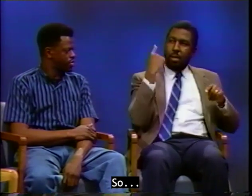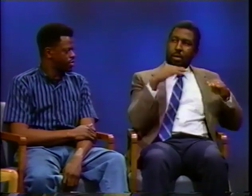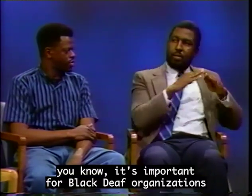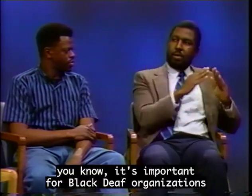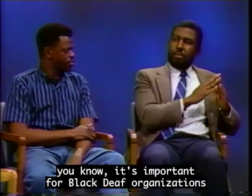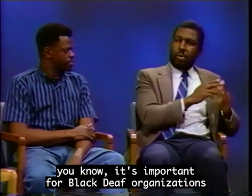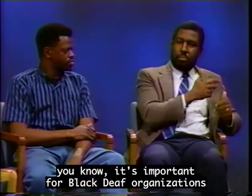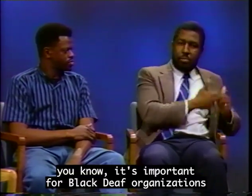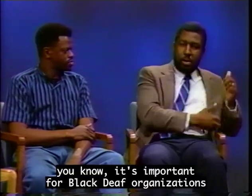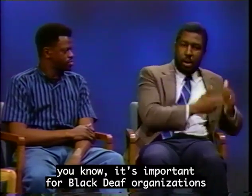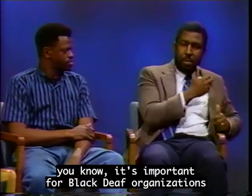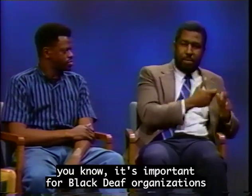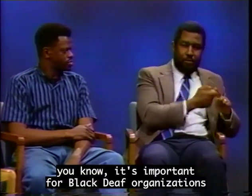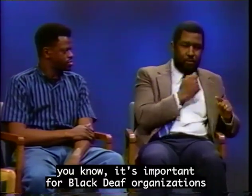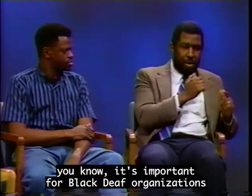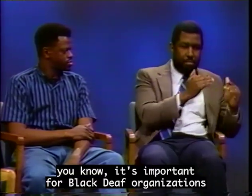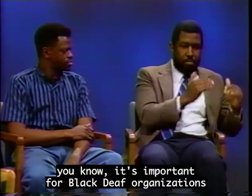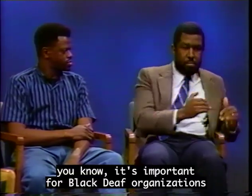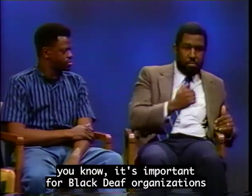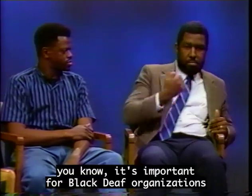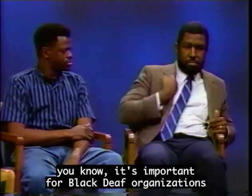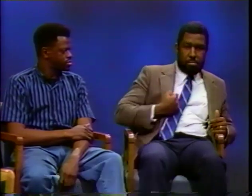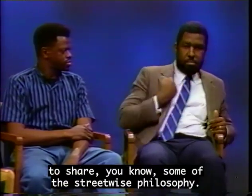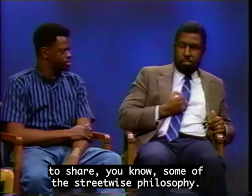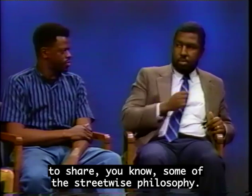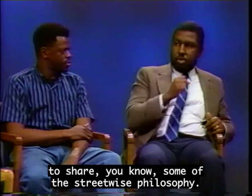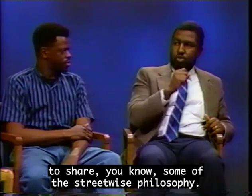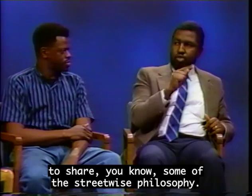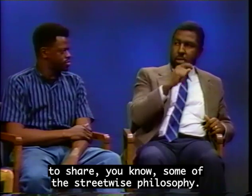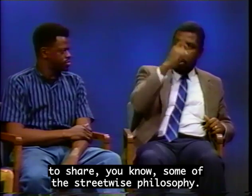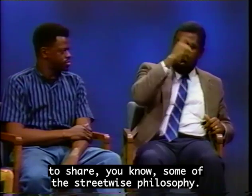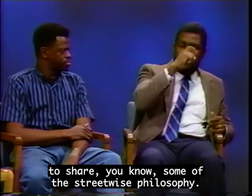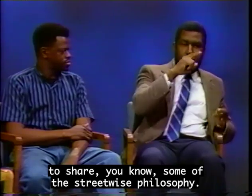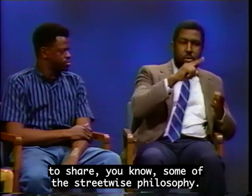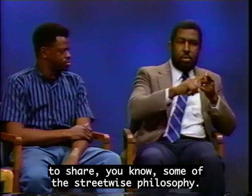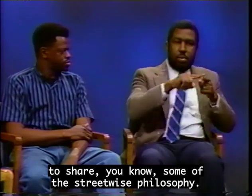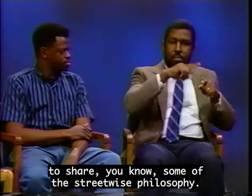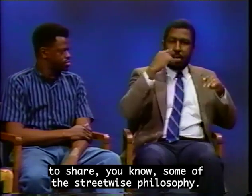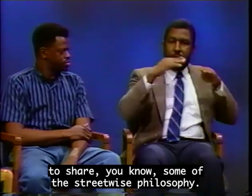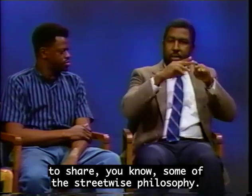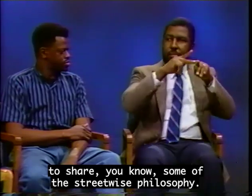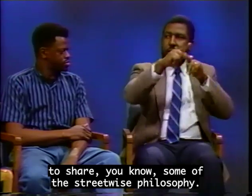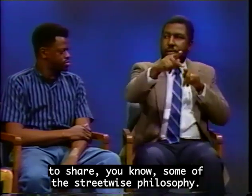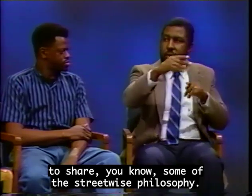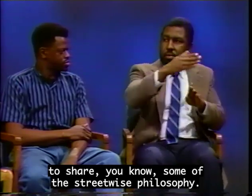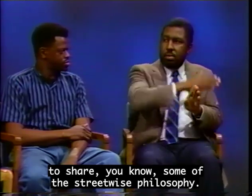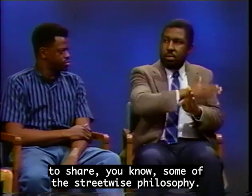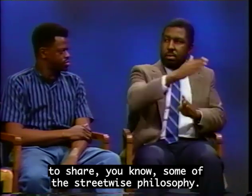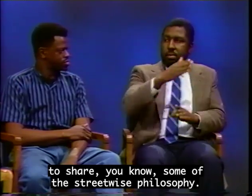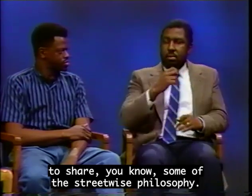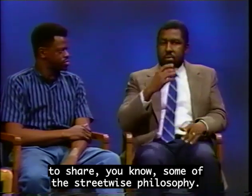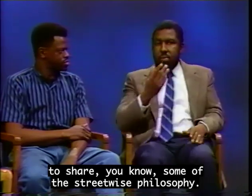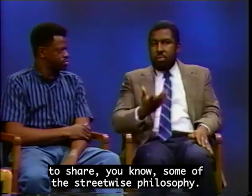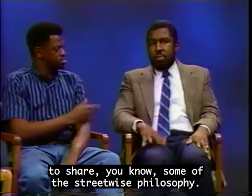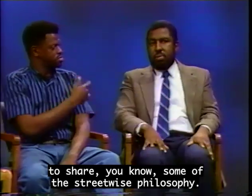you know, it's important for black deaf organizations to share, you know, some of this street-wise